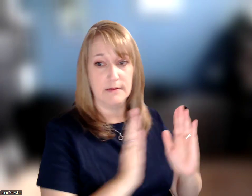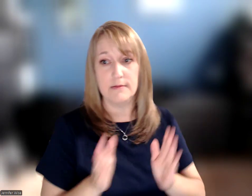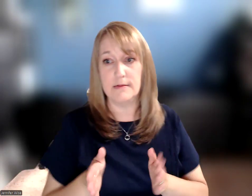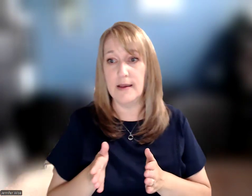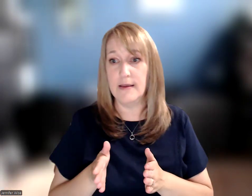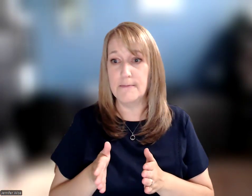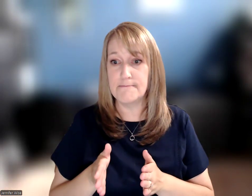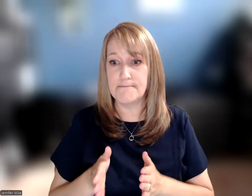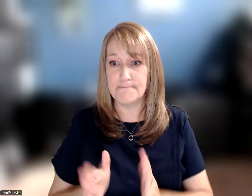Okay.